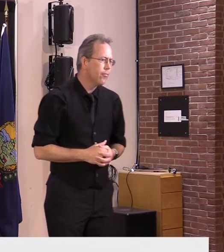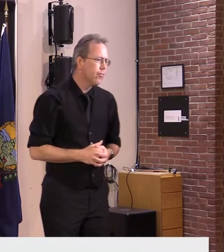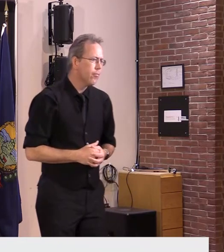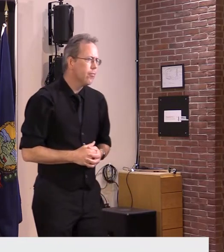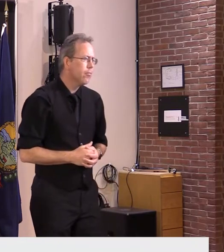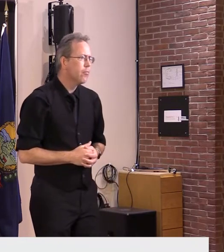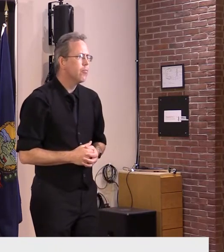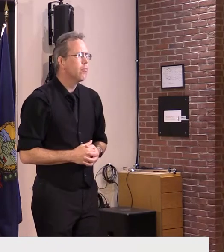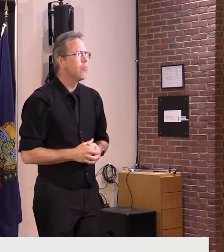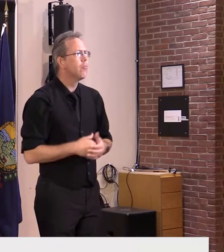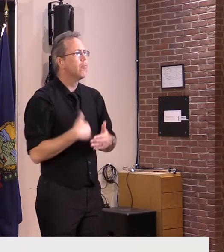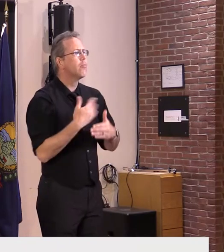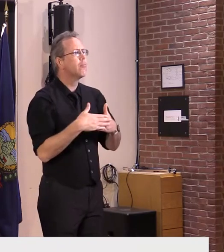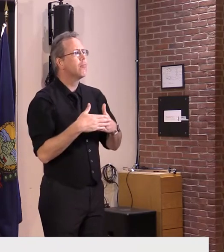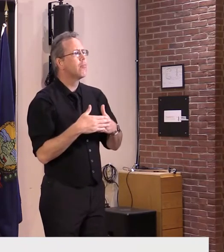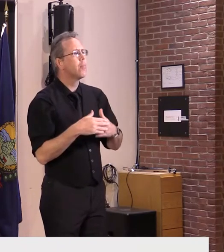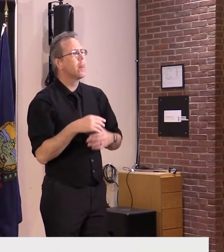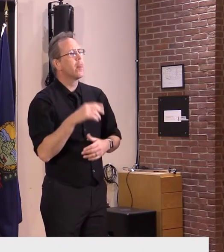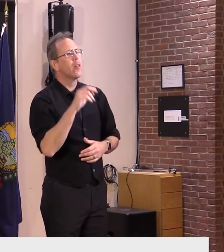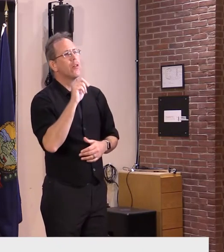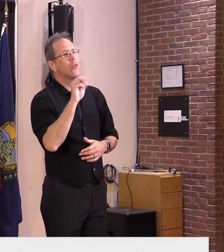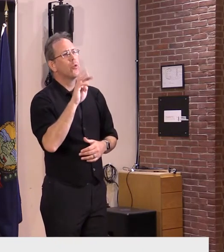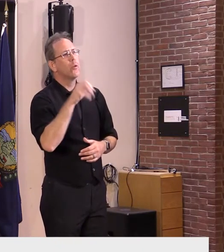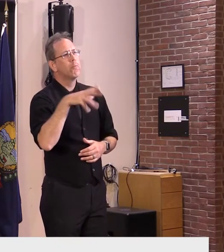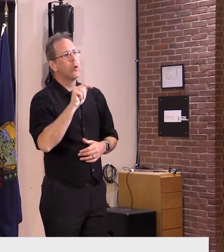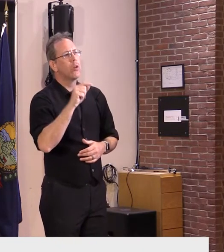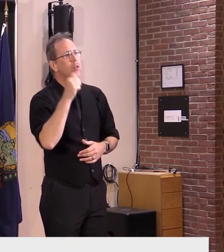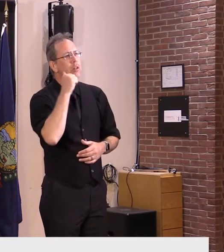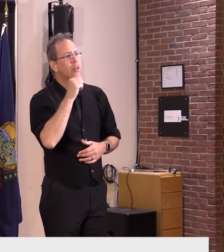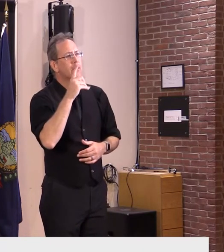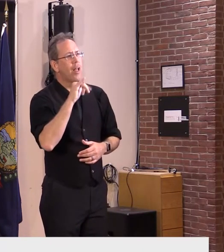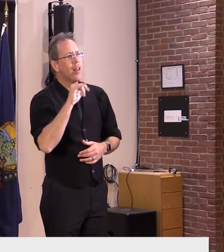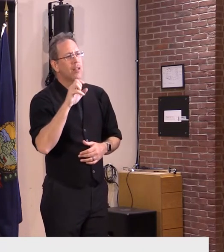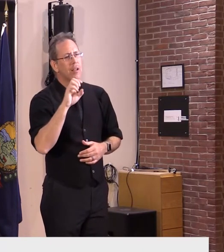Chris Roy, Newport Daily Express.